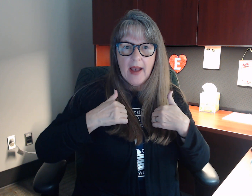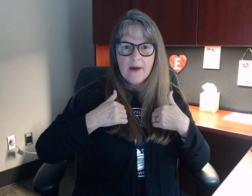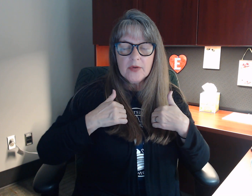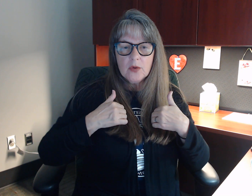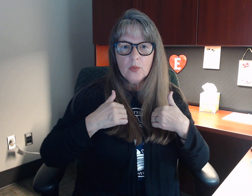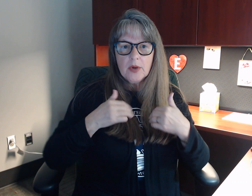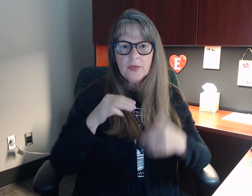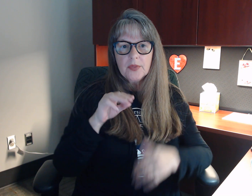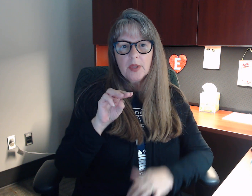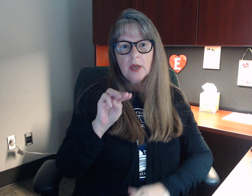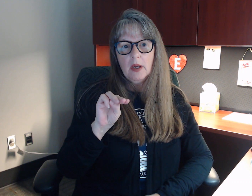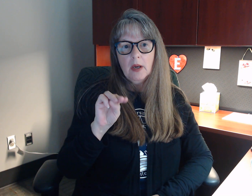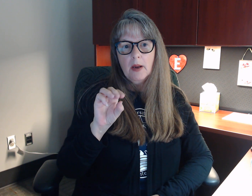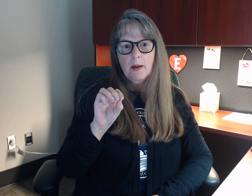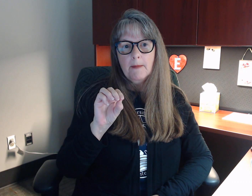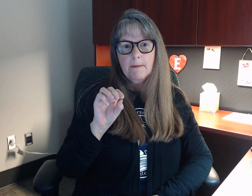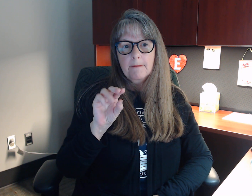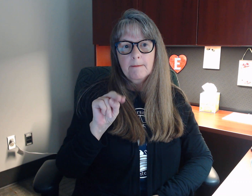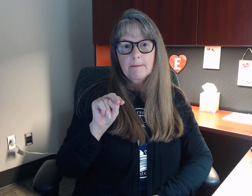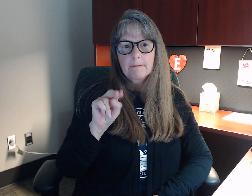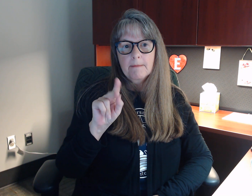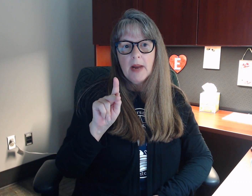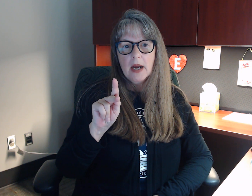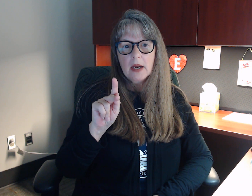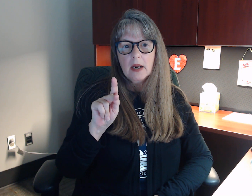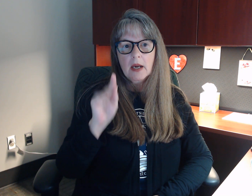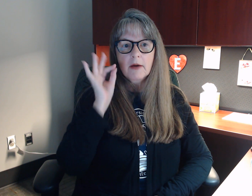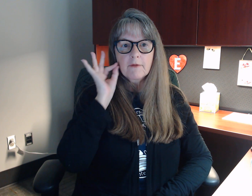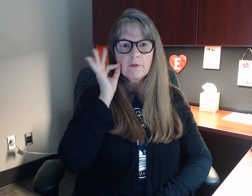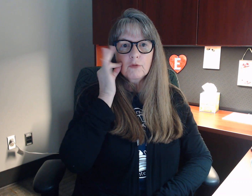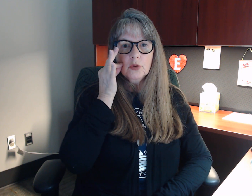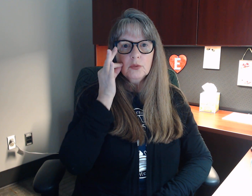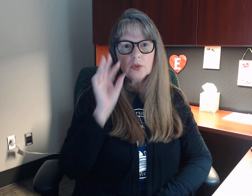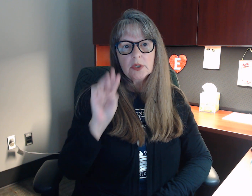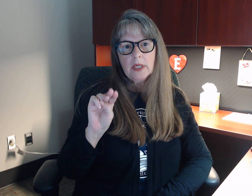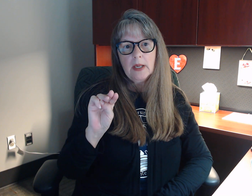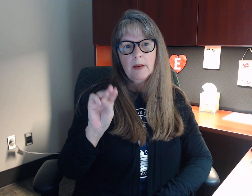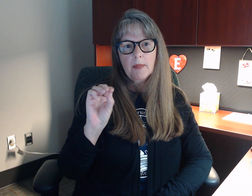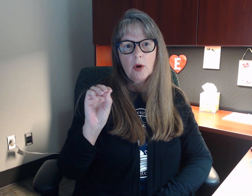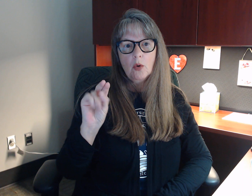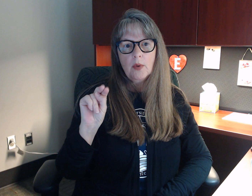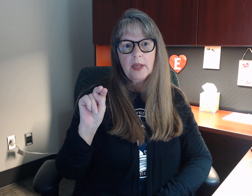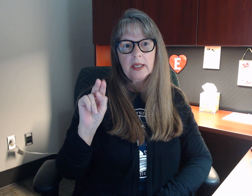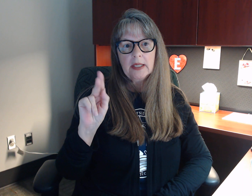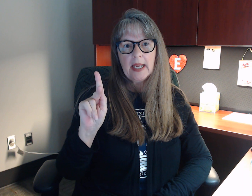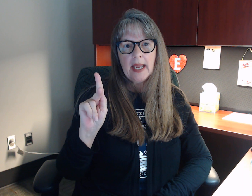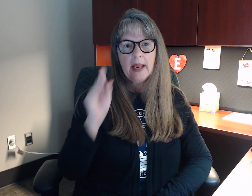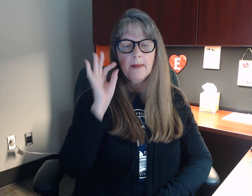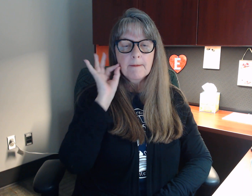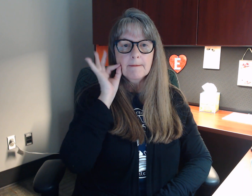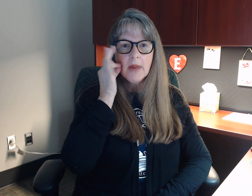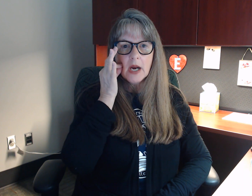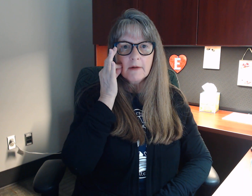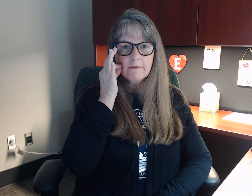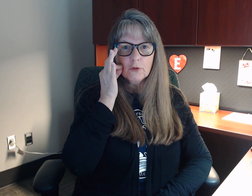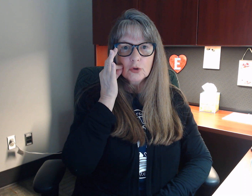it with the monk fruit, M-O-N-K, monk fruit,